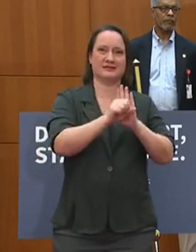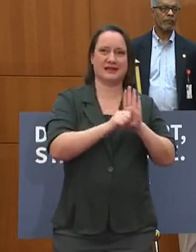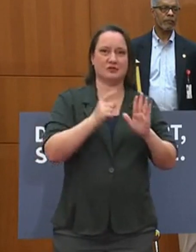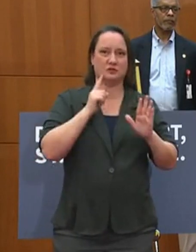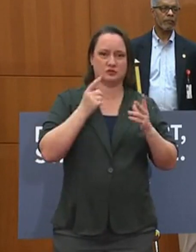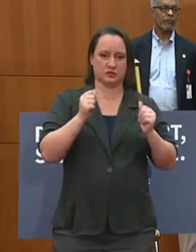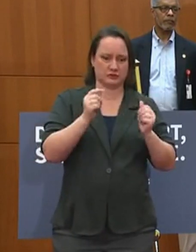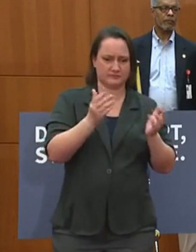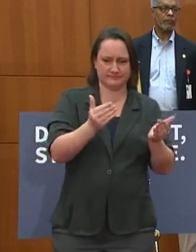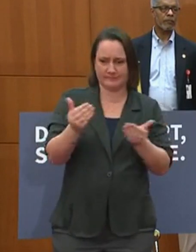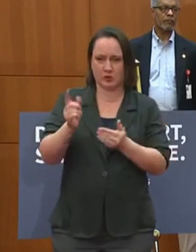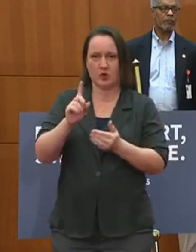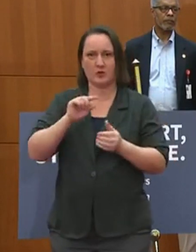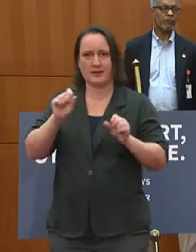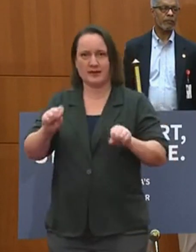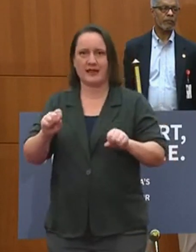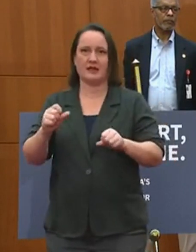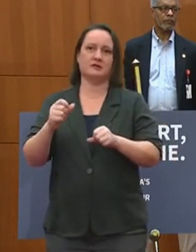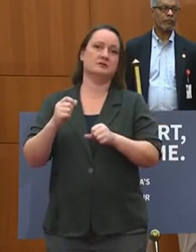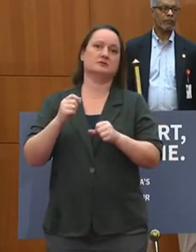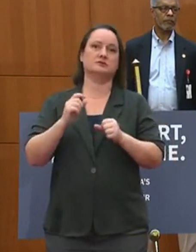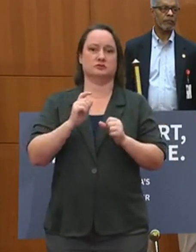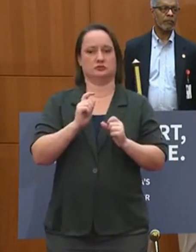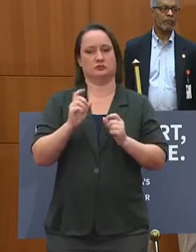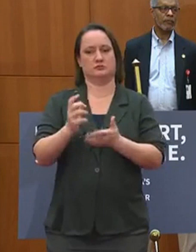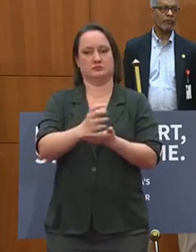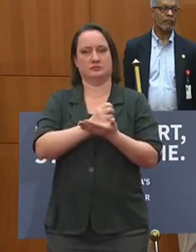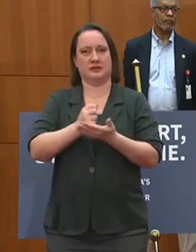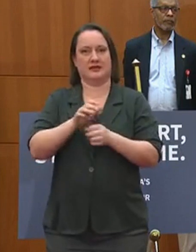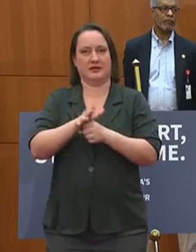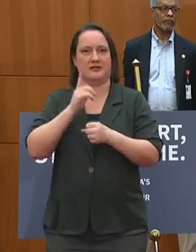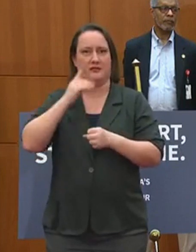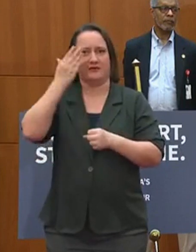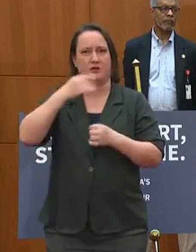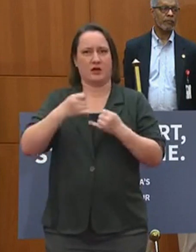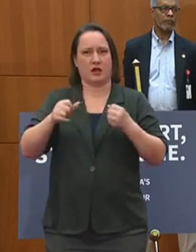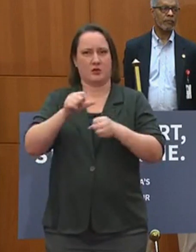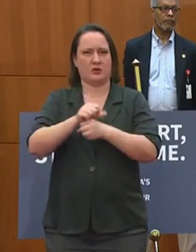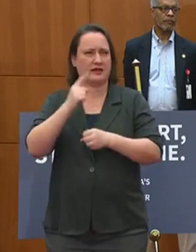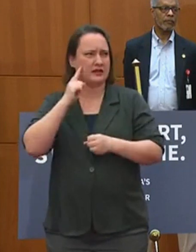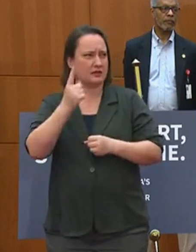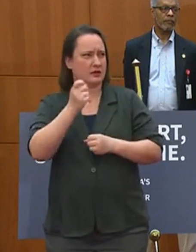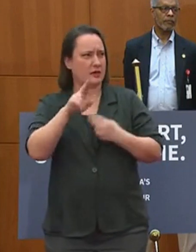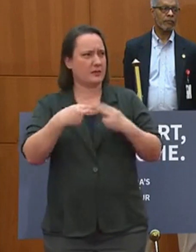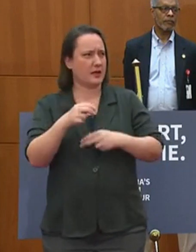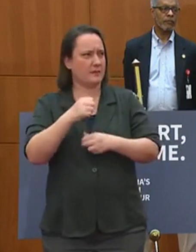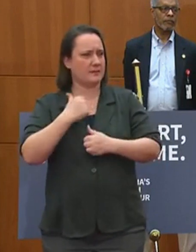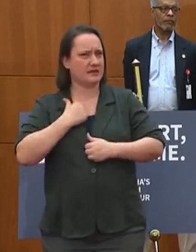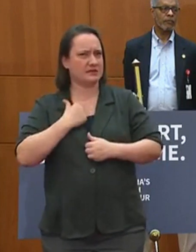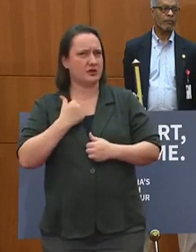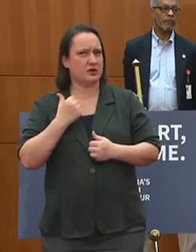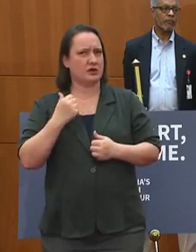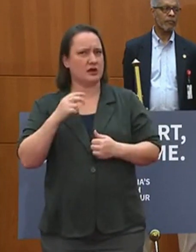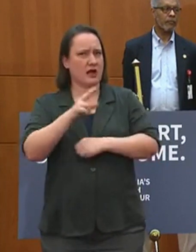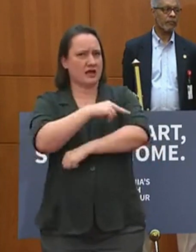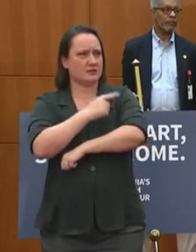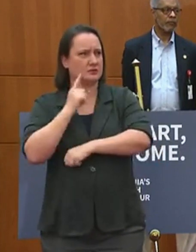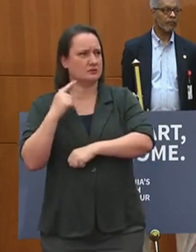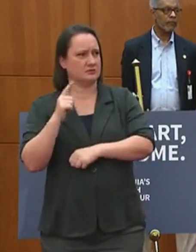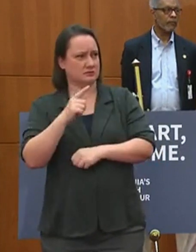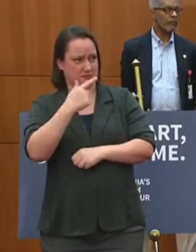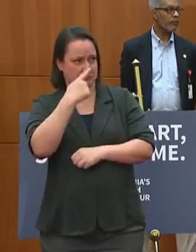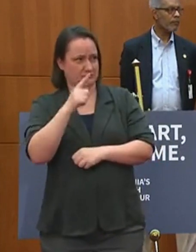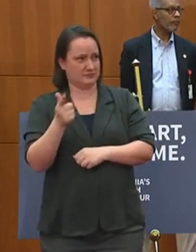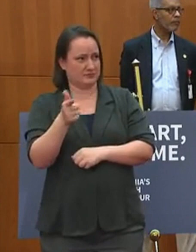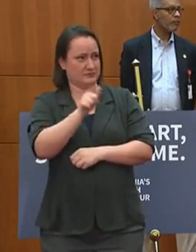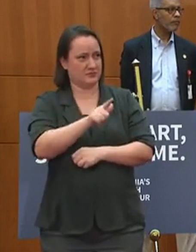we can to get what our frontline workers need. I think there was a question about military hospitals, and I was going to defer to, if it's all right,